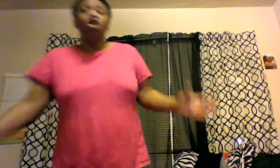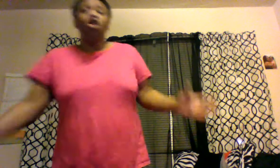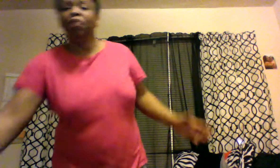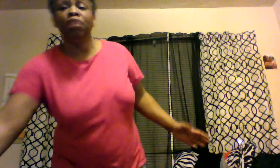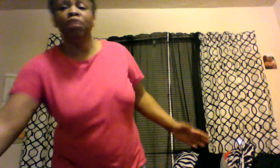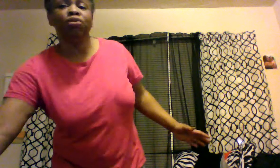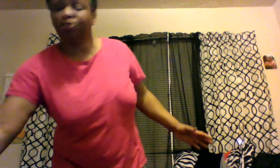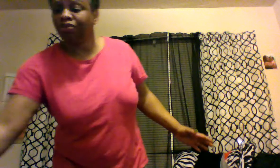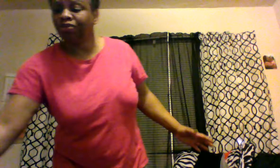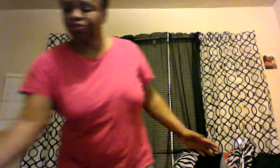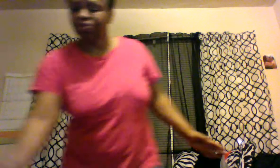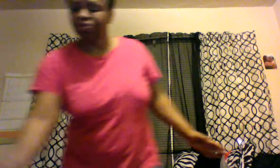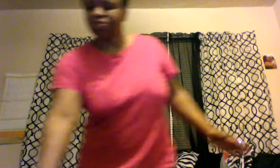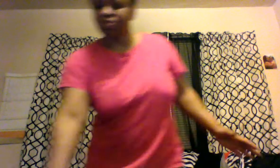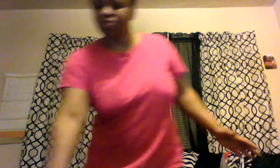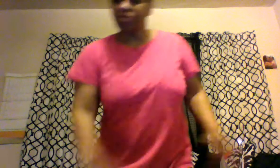all people.